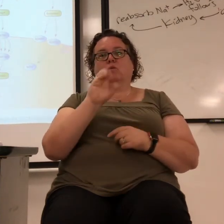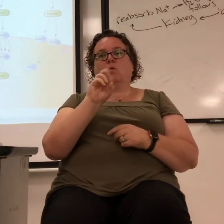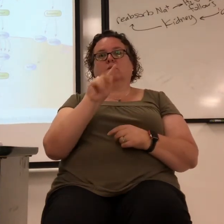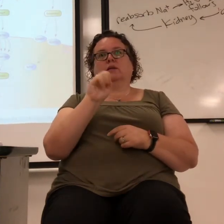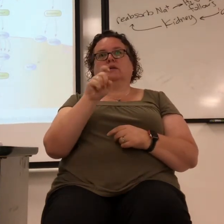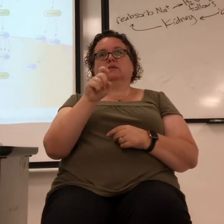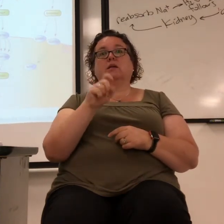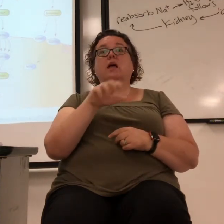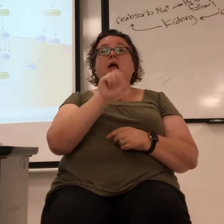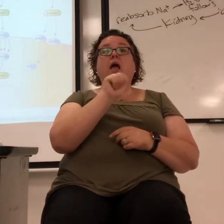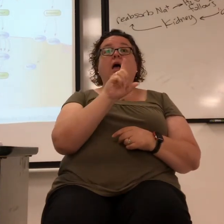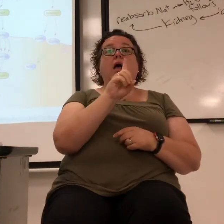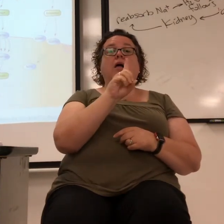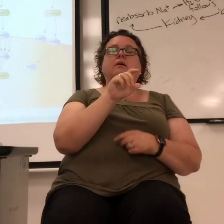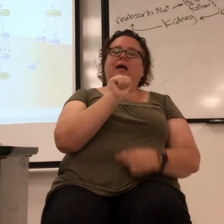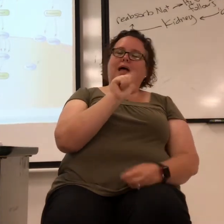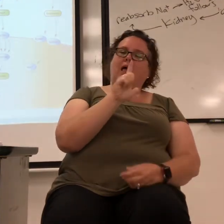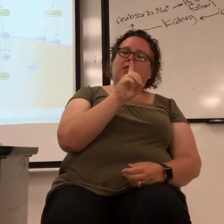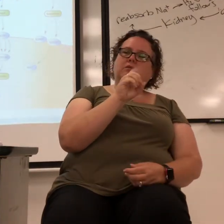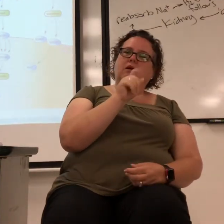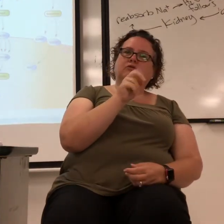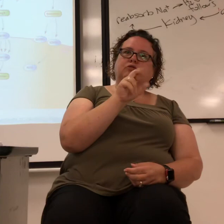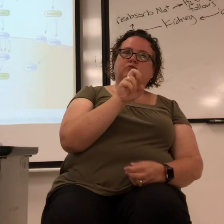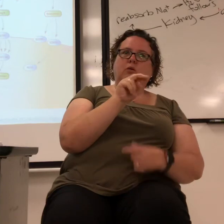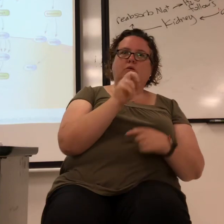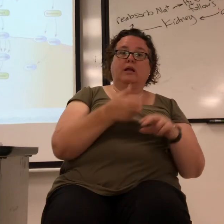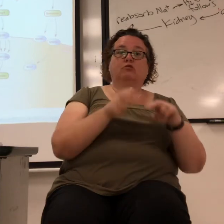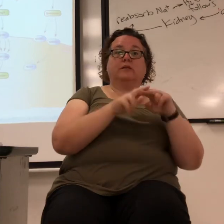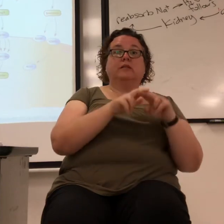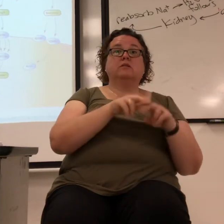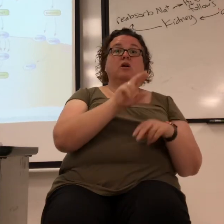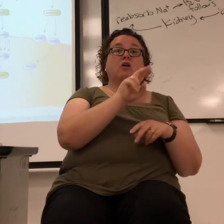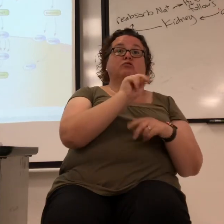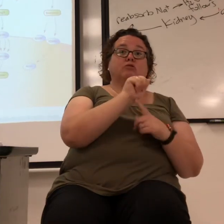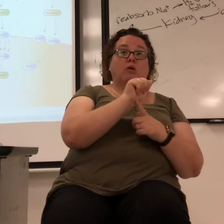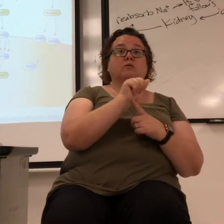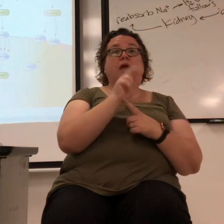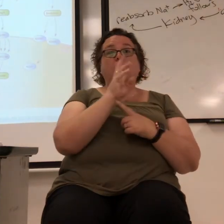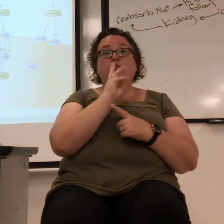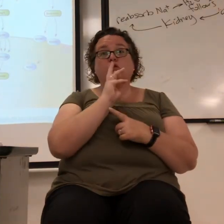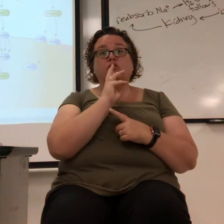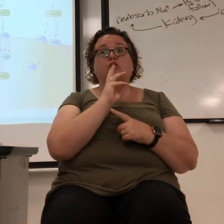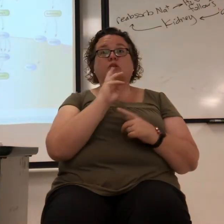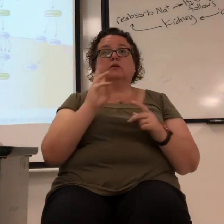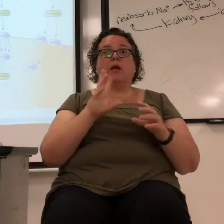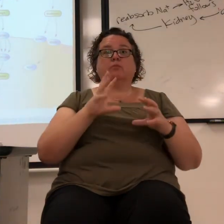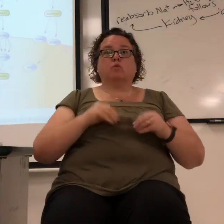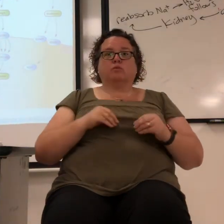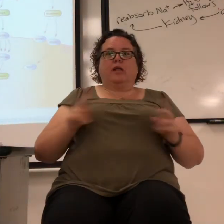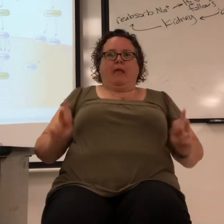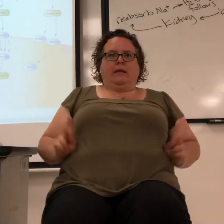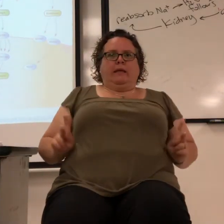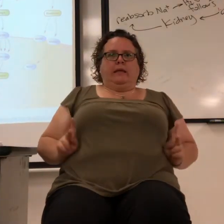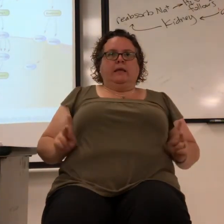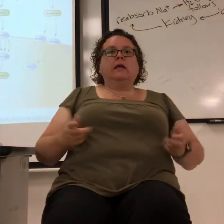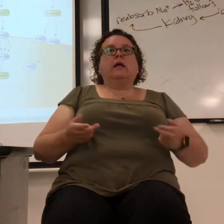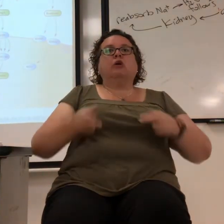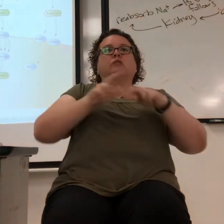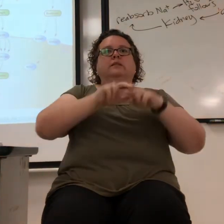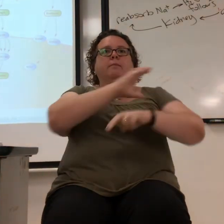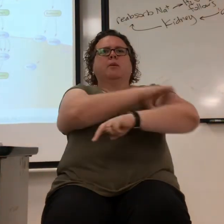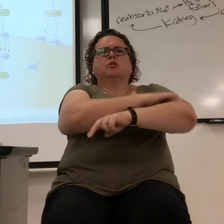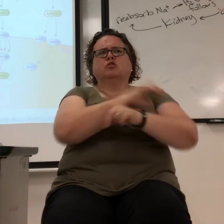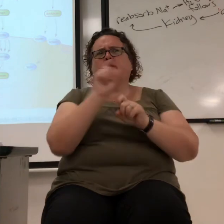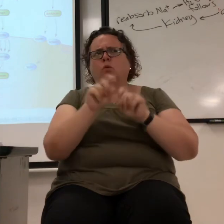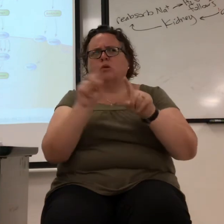And so aldosterone increases salt and water reabsorption at the kidney, increasing blood pressure. So I have some questions